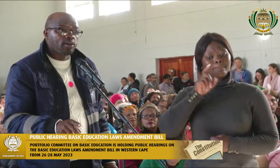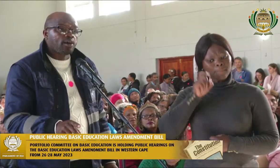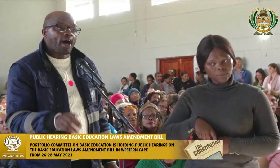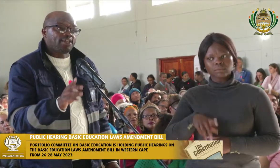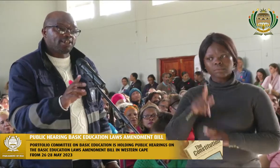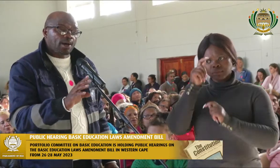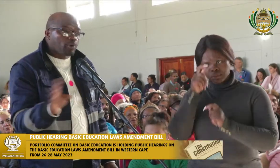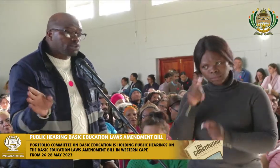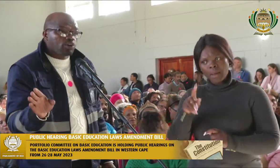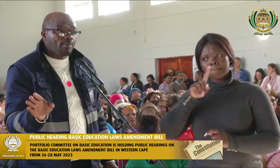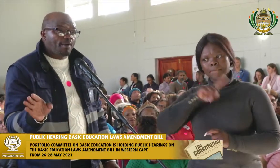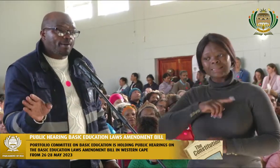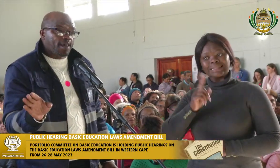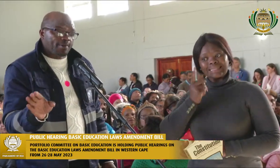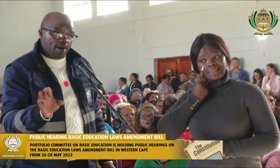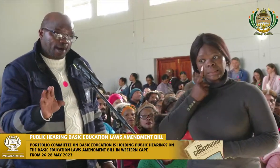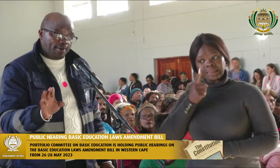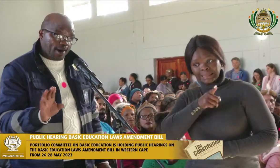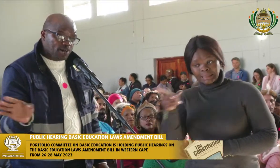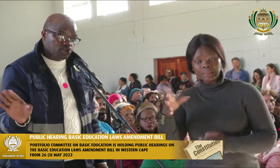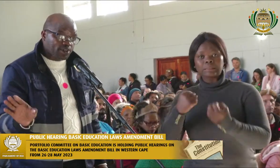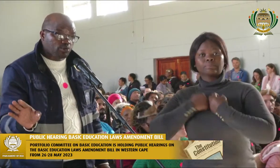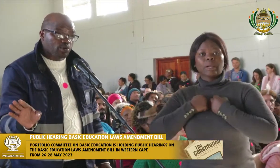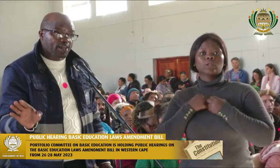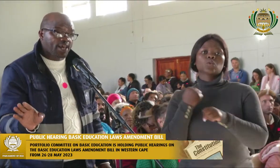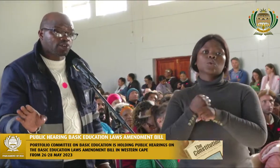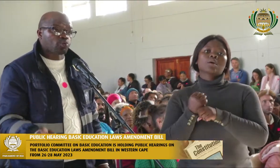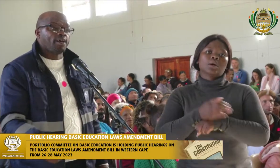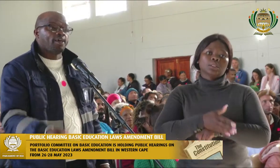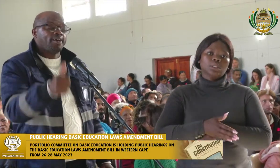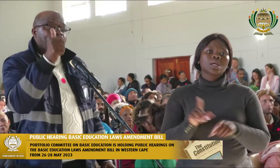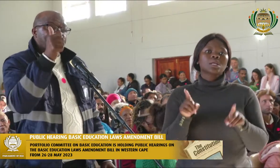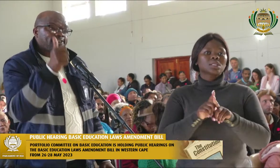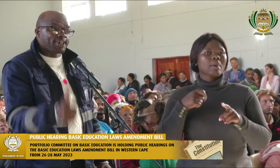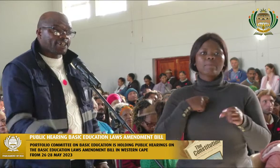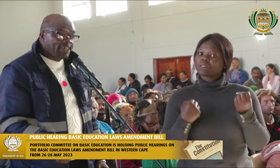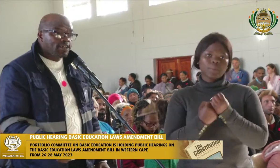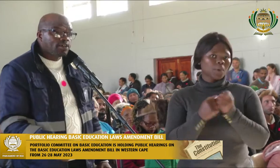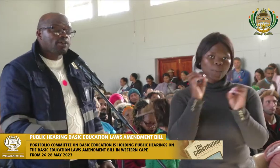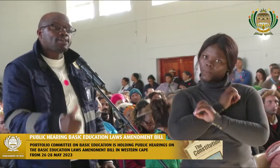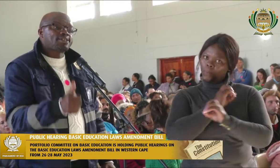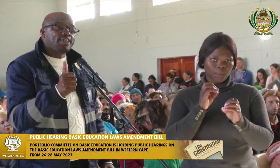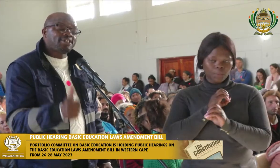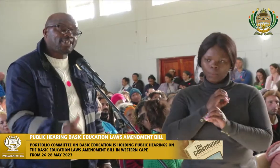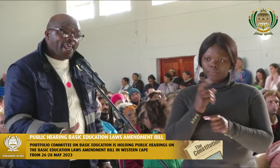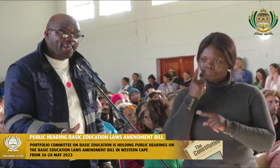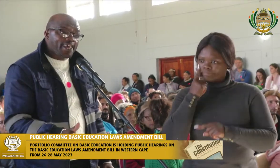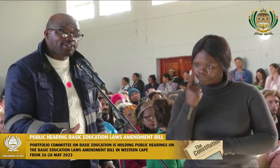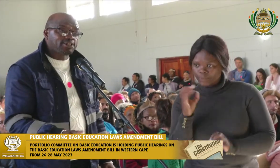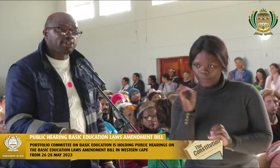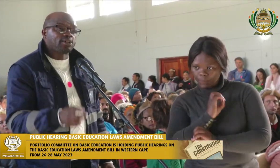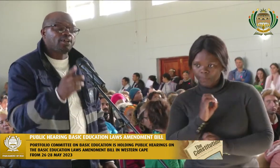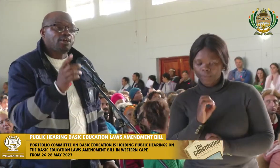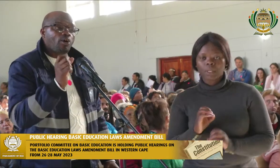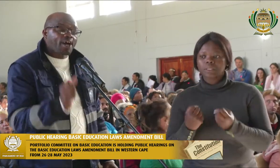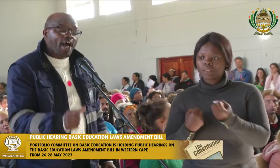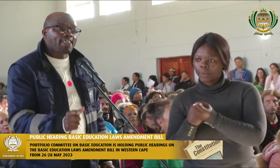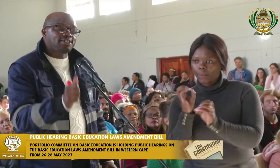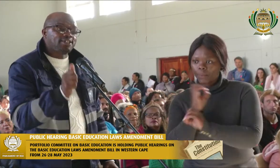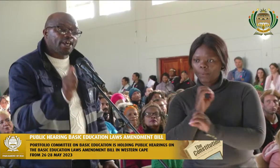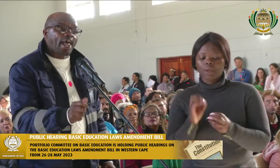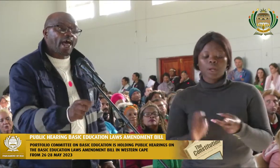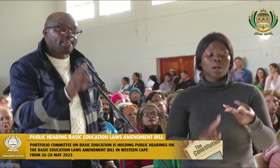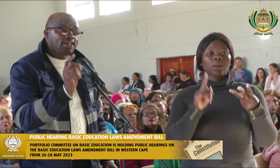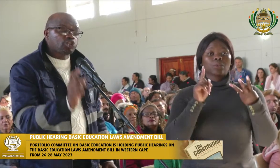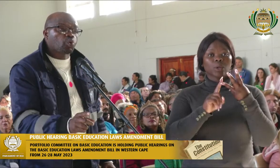mabarecognizwe and the support yokuba babe abazurecognizwe. Three, sine challenge